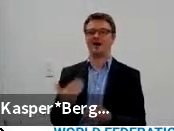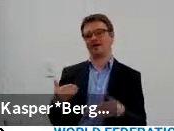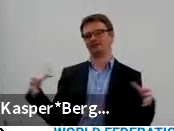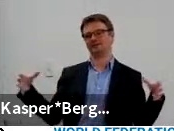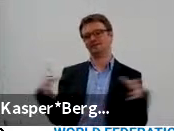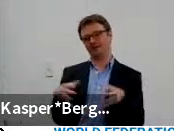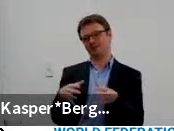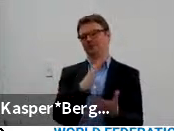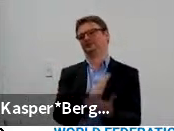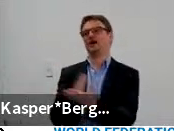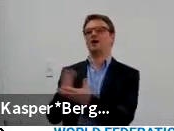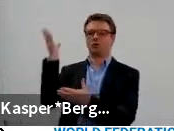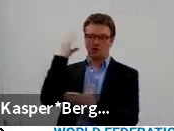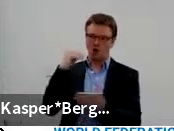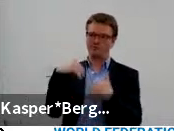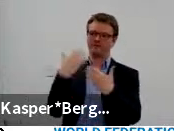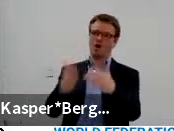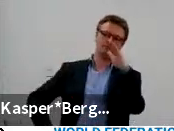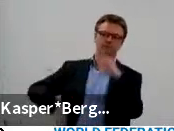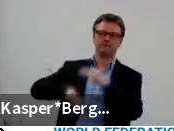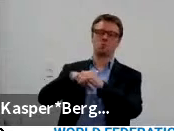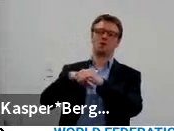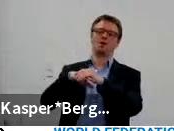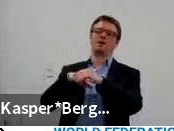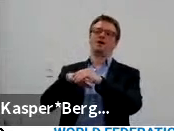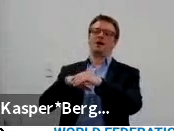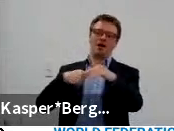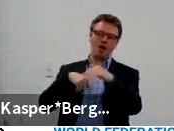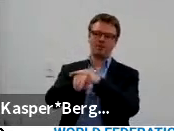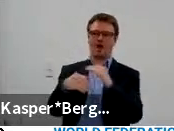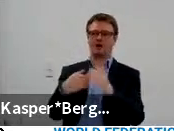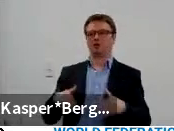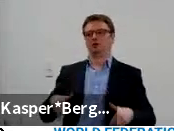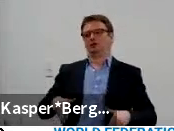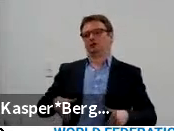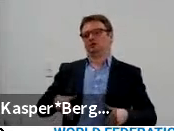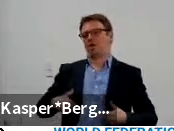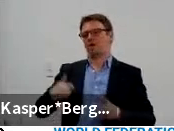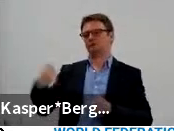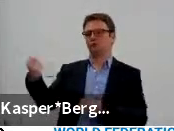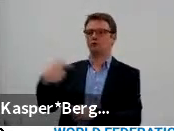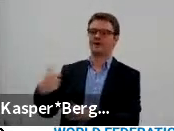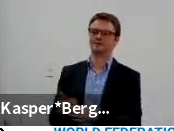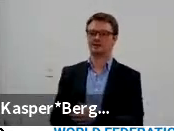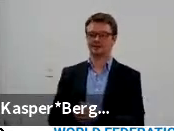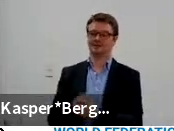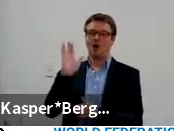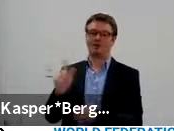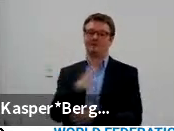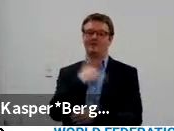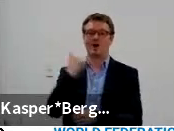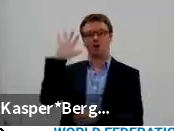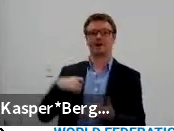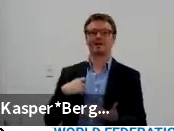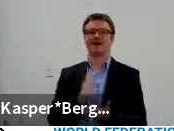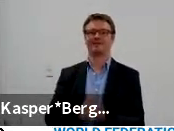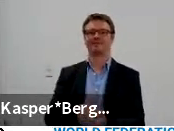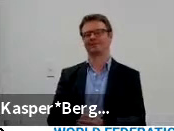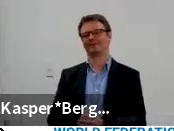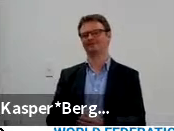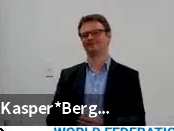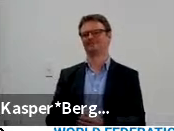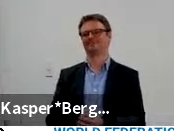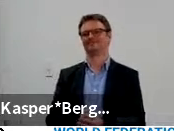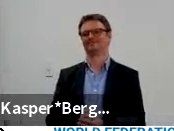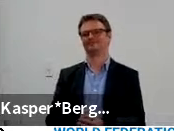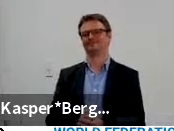language. That's actually a collective responsibility that we have at WFD and in the world to make sure that deaf people and hard of hearing have the access to